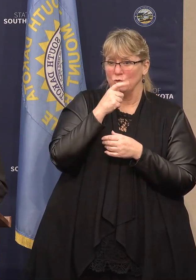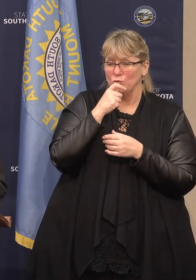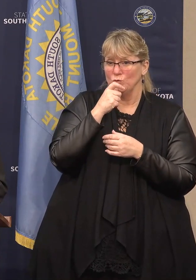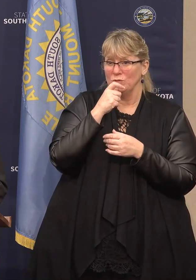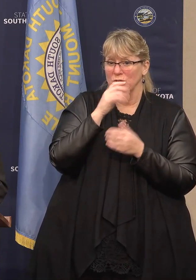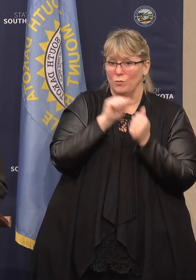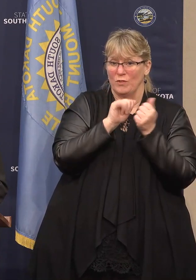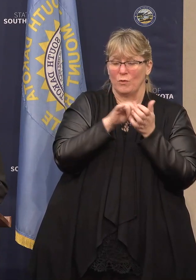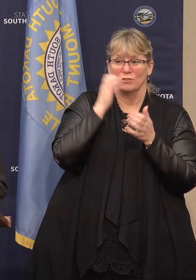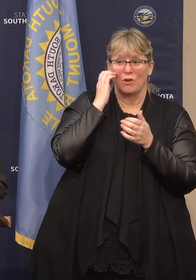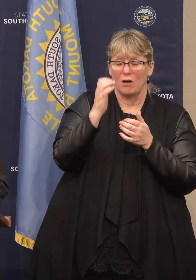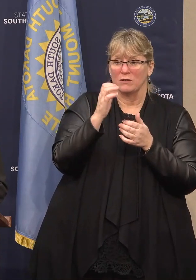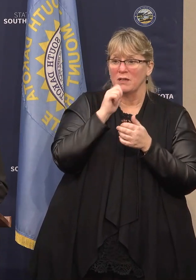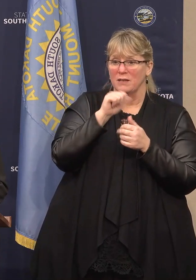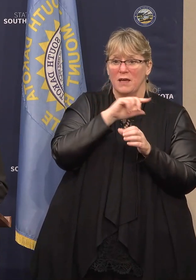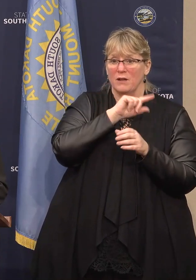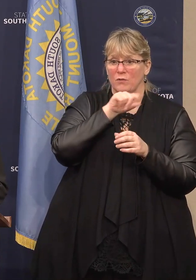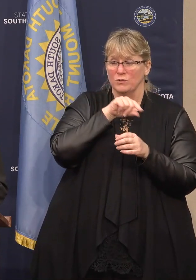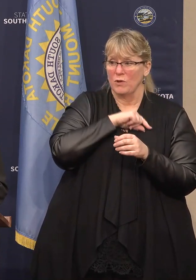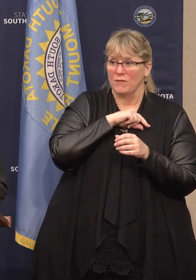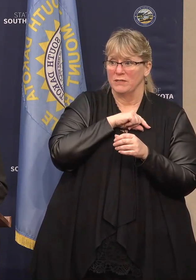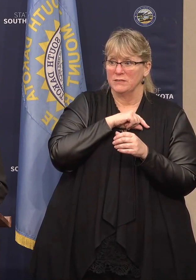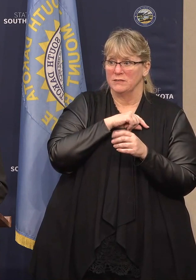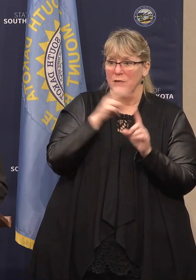calls, none of those qualifiers apply to me.